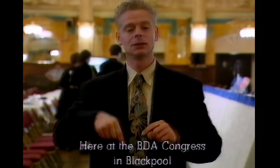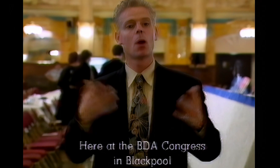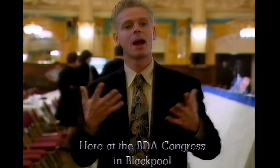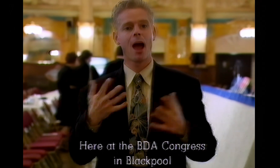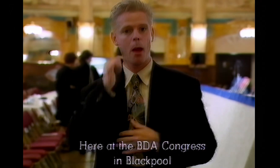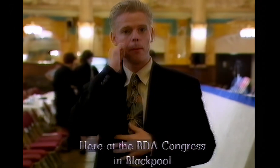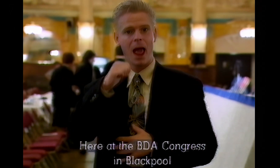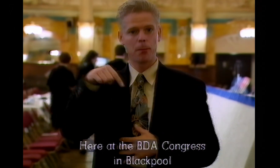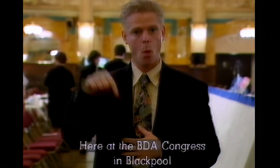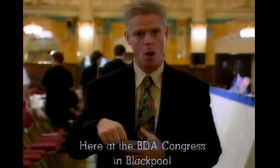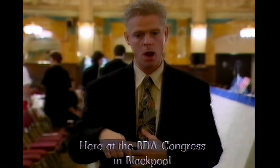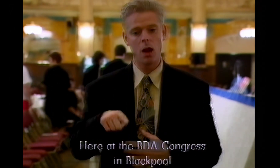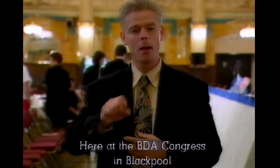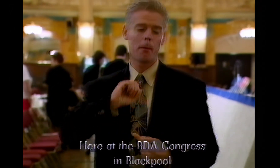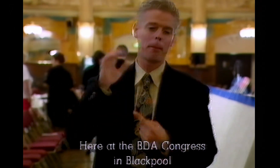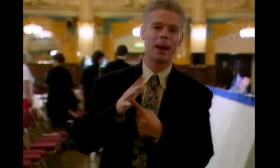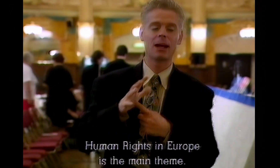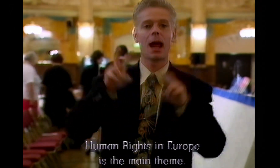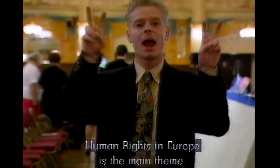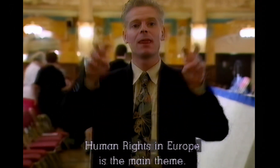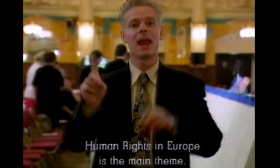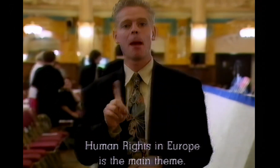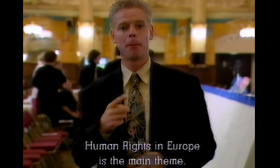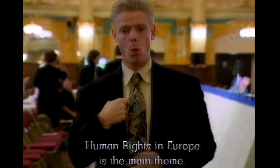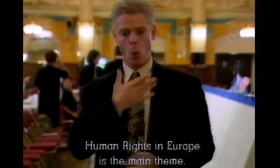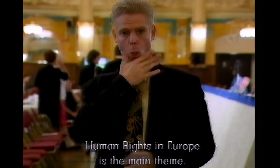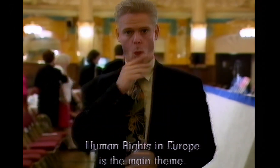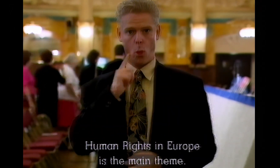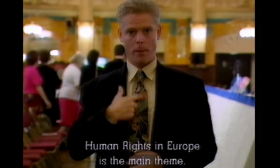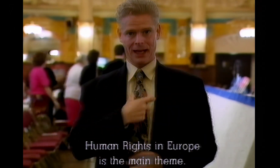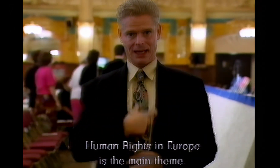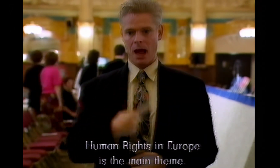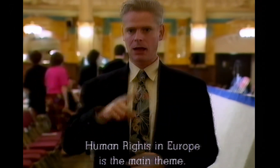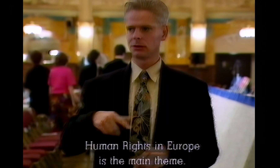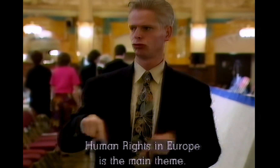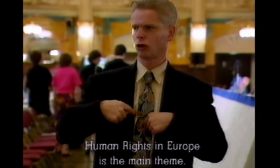Here at BDA Congress in Blackpool, Europe and human rights is the main theme.